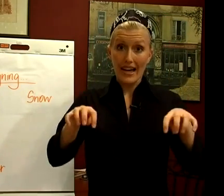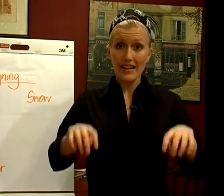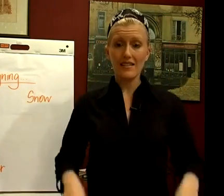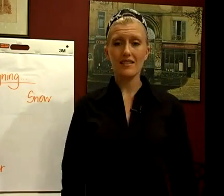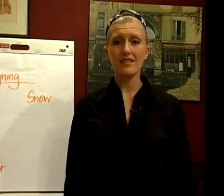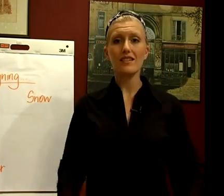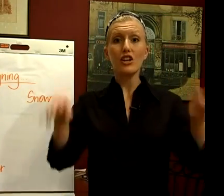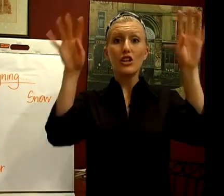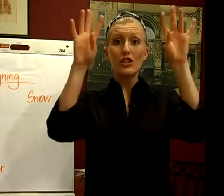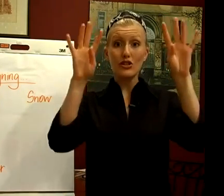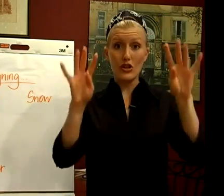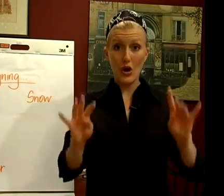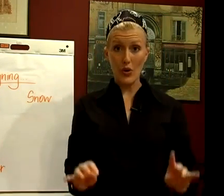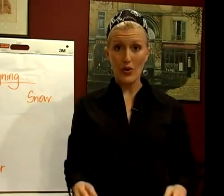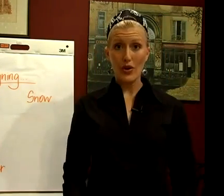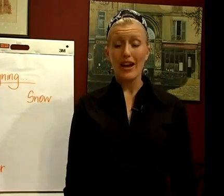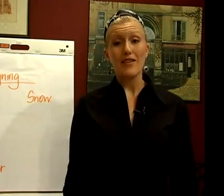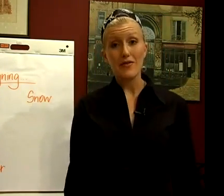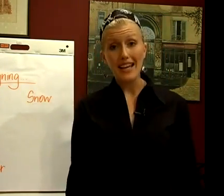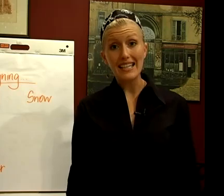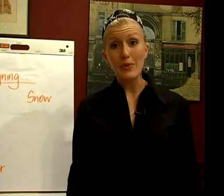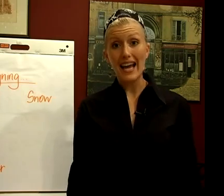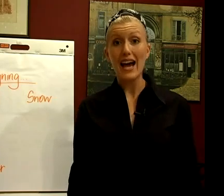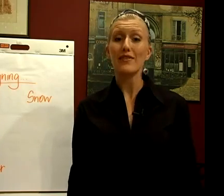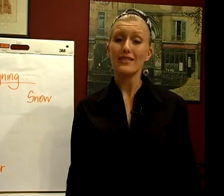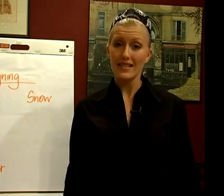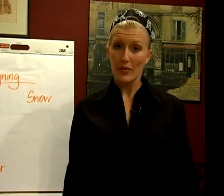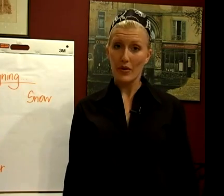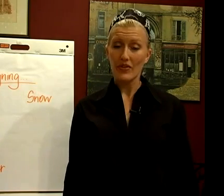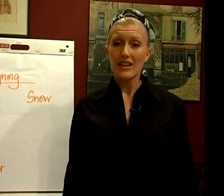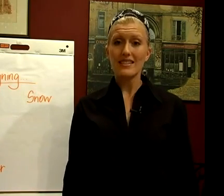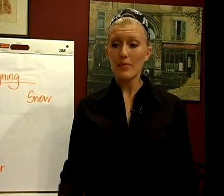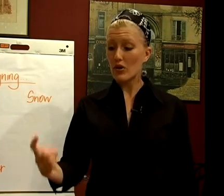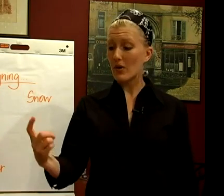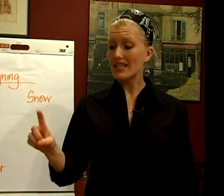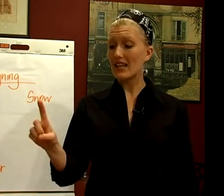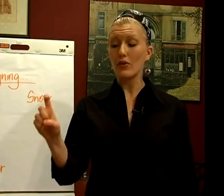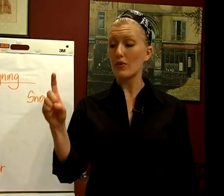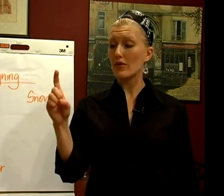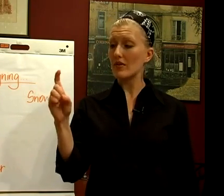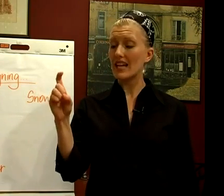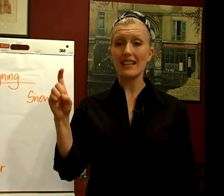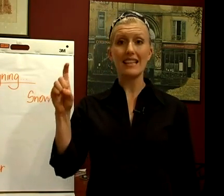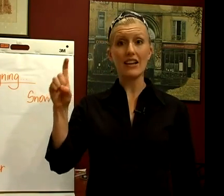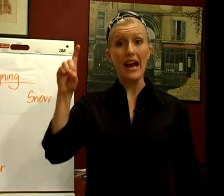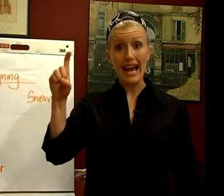Rain, snow. And finally we have summer. Summer, you want to take the letter